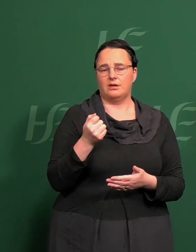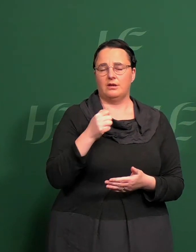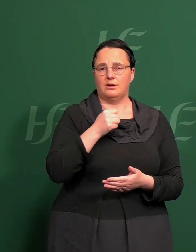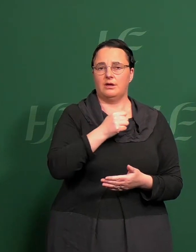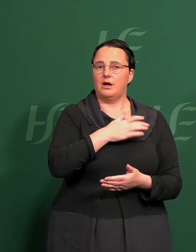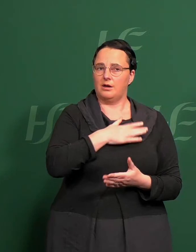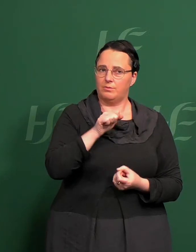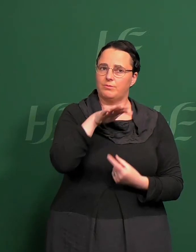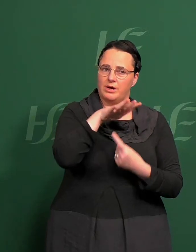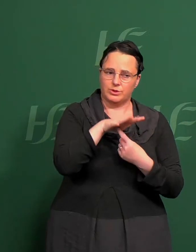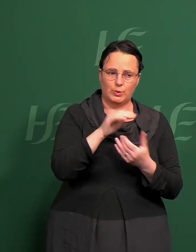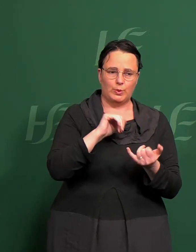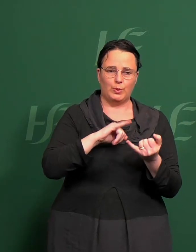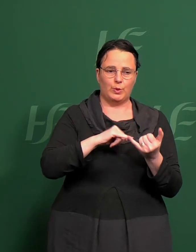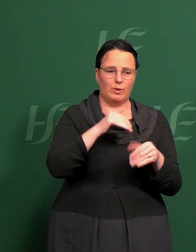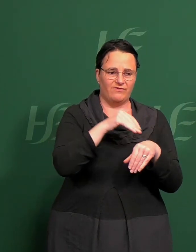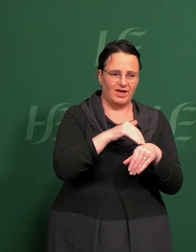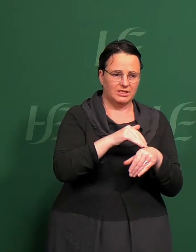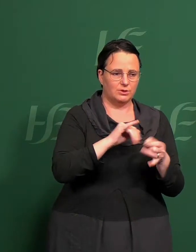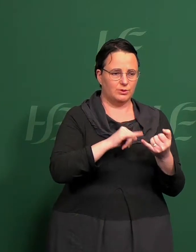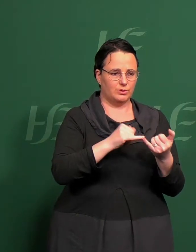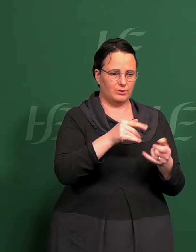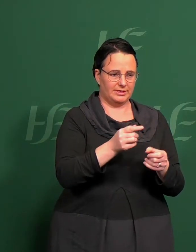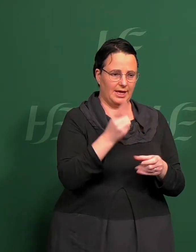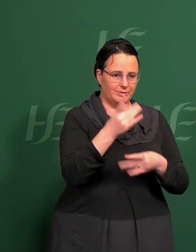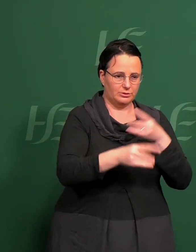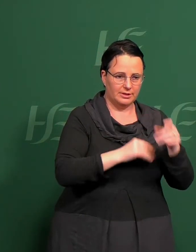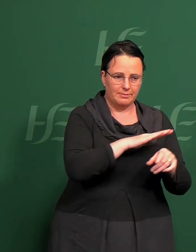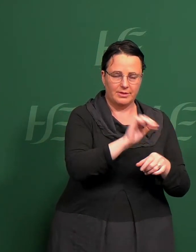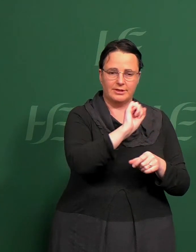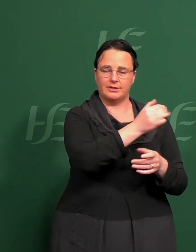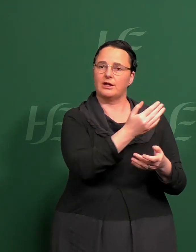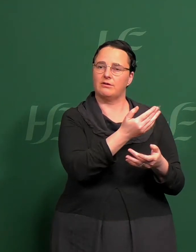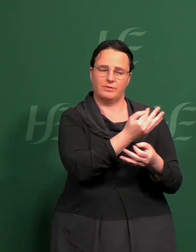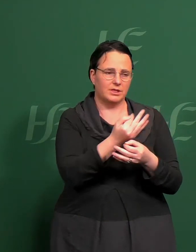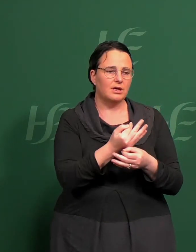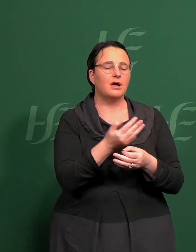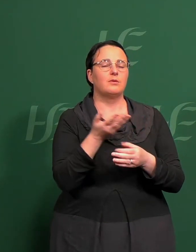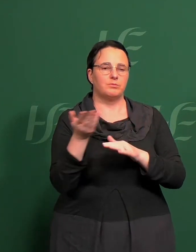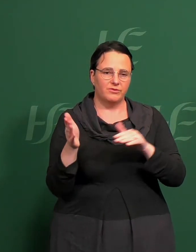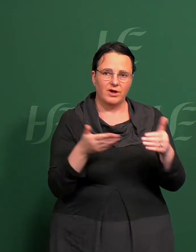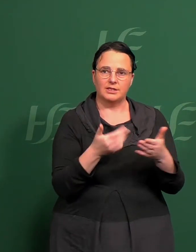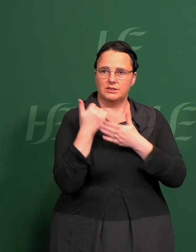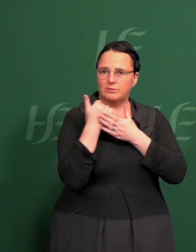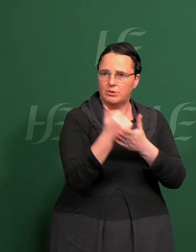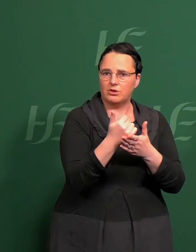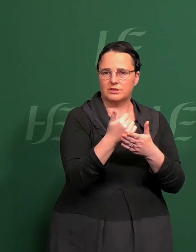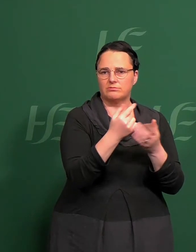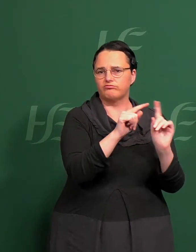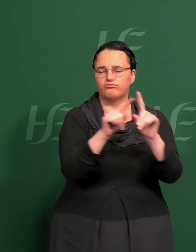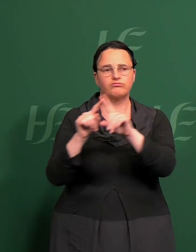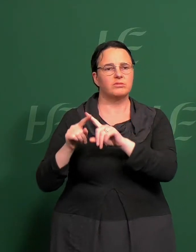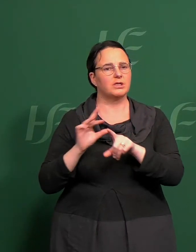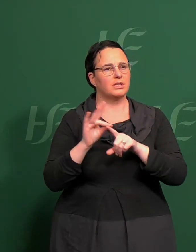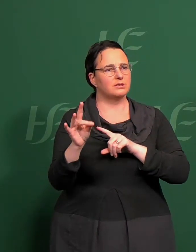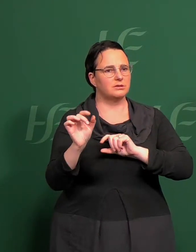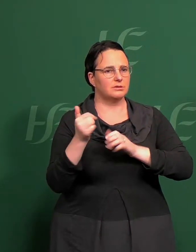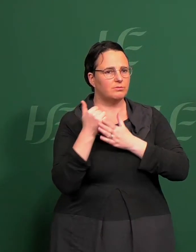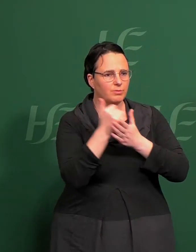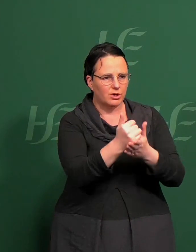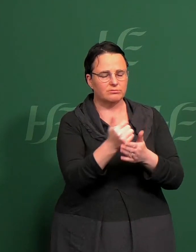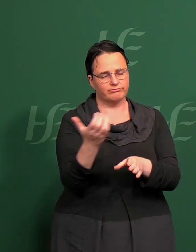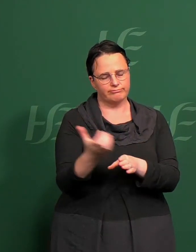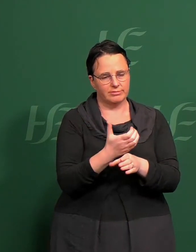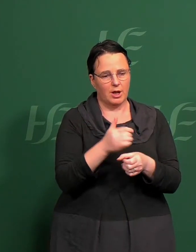priority. All those affected are and have been in receipt of a range of supports, multidisciplinary supports. These supports continue to be